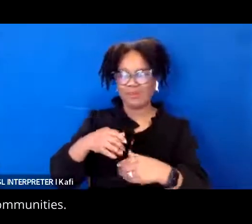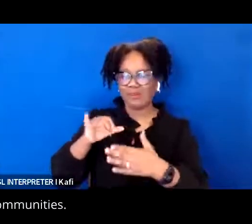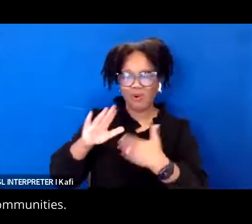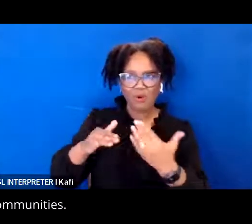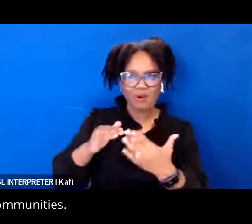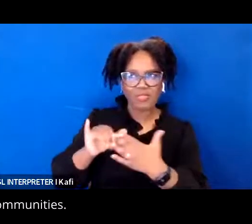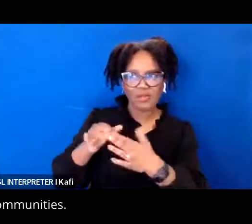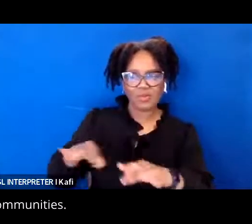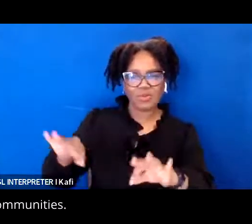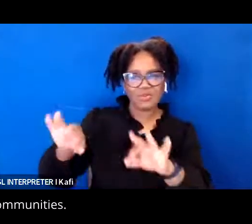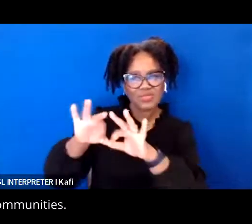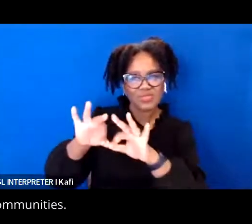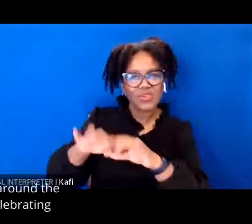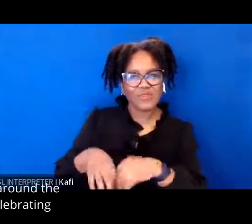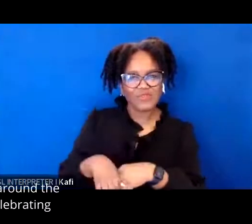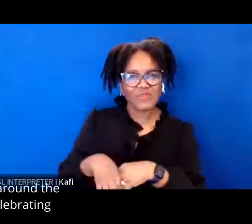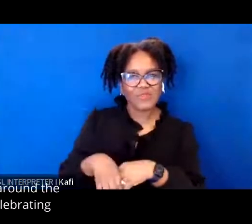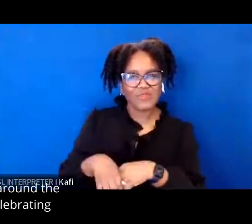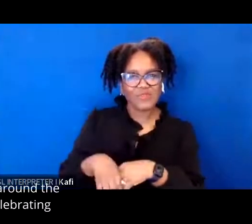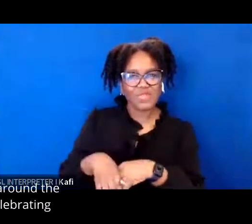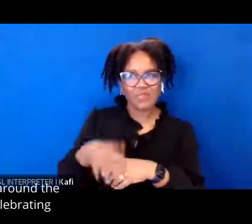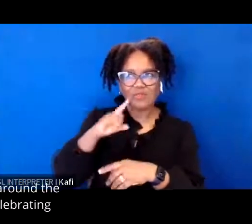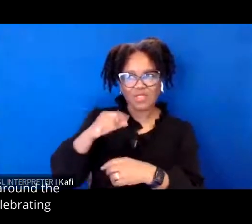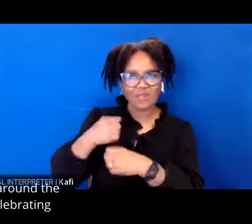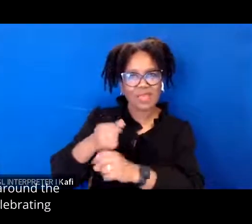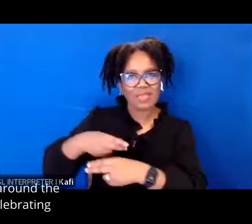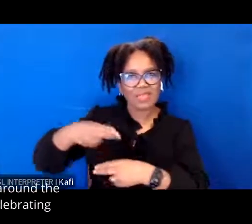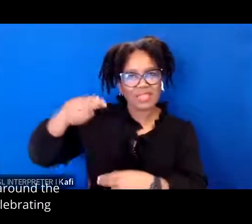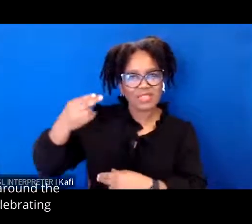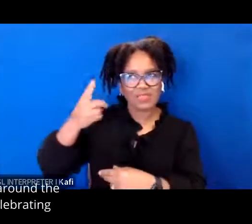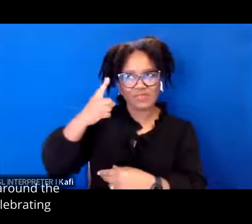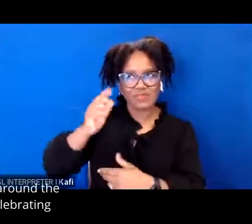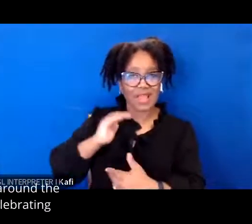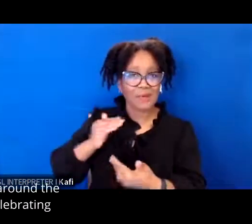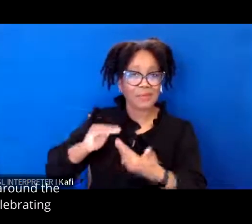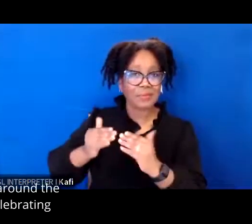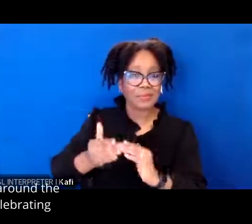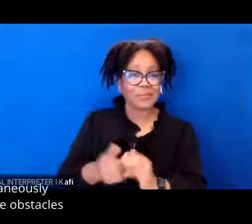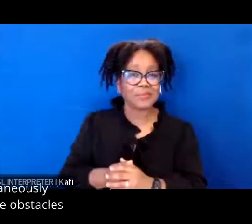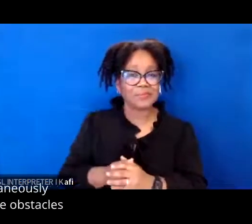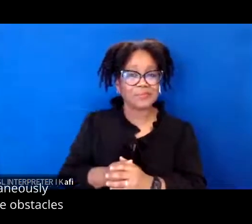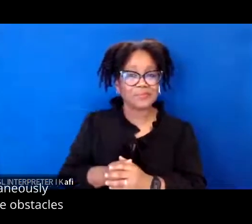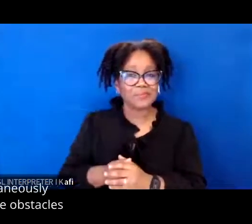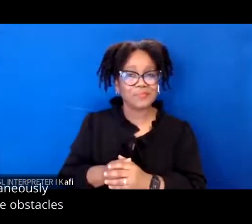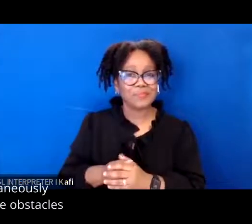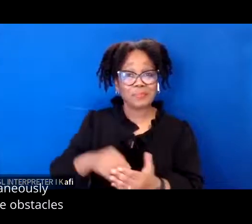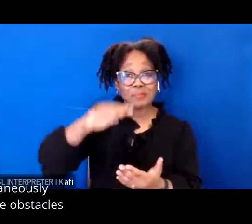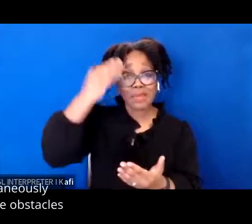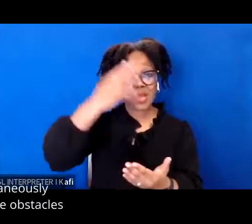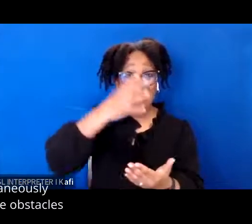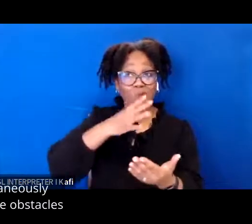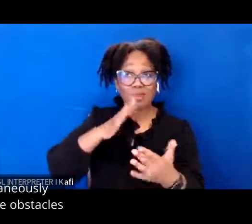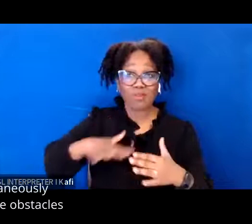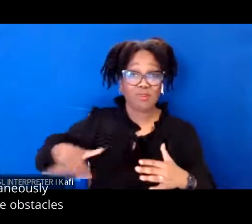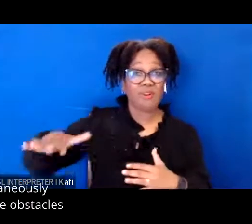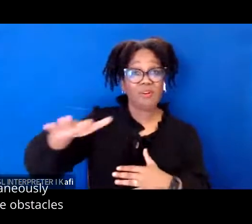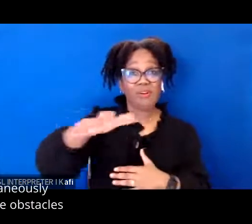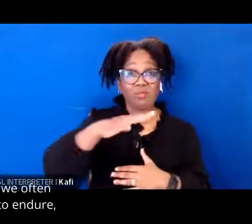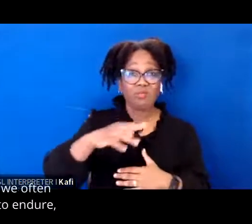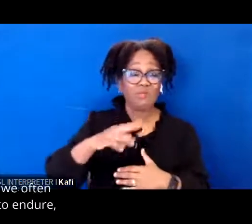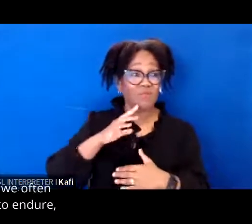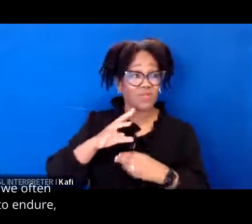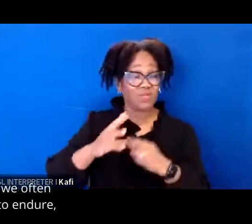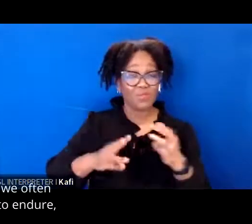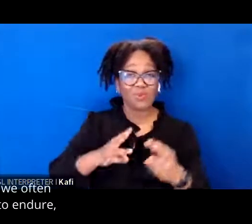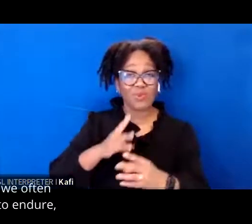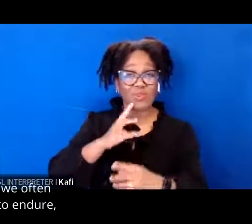of our communities black women around the nation are celebrating while simultaneously reflecting on the obstacles